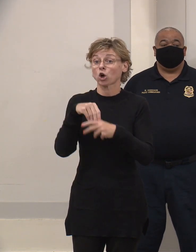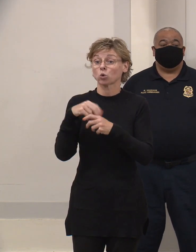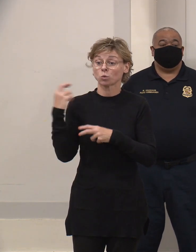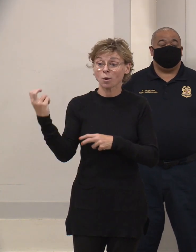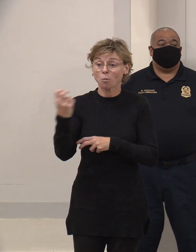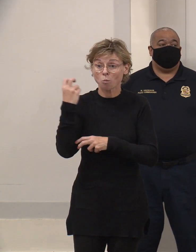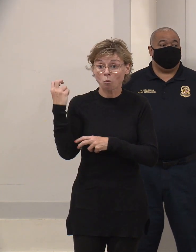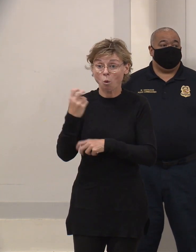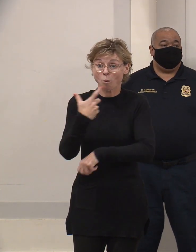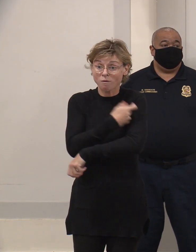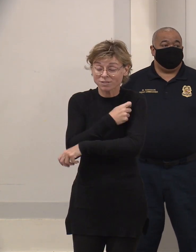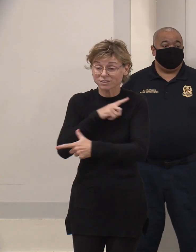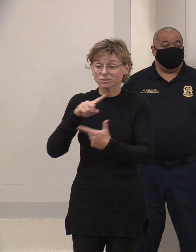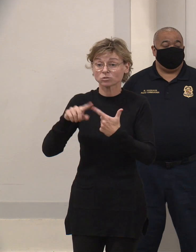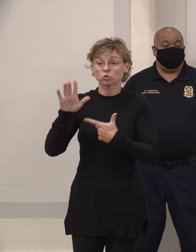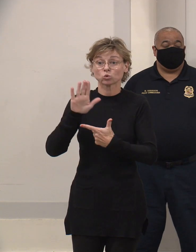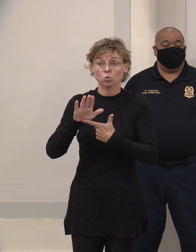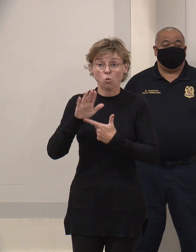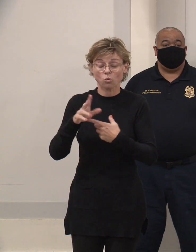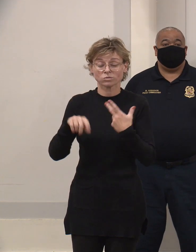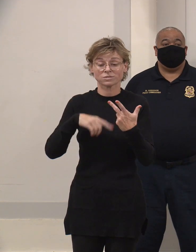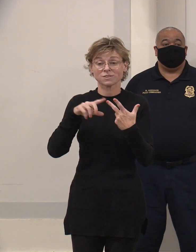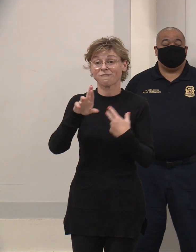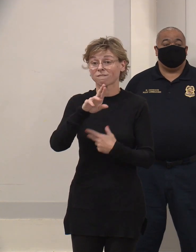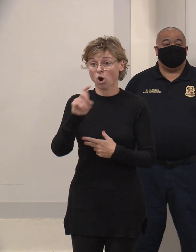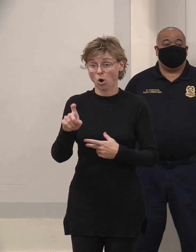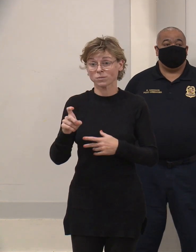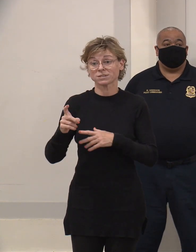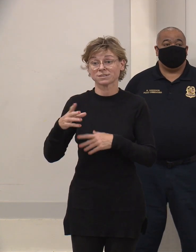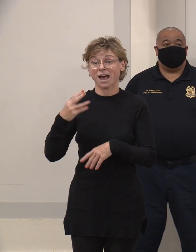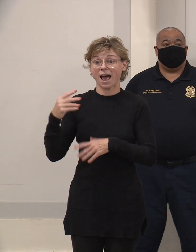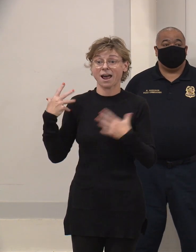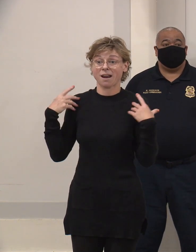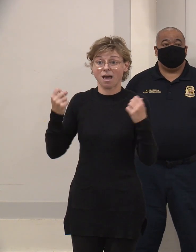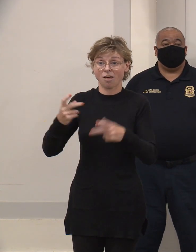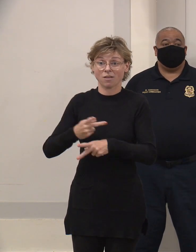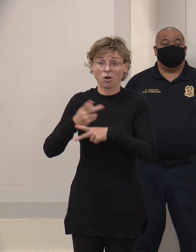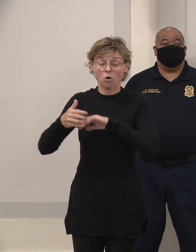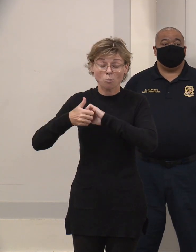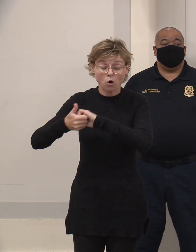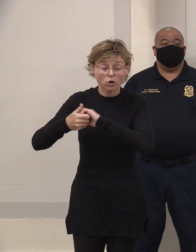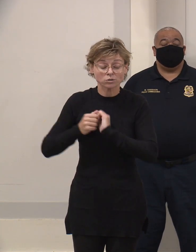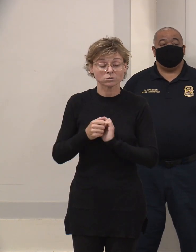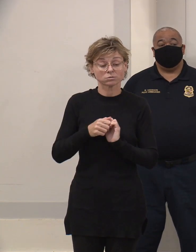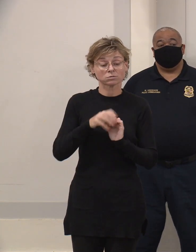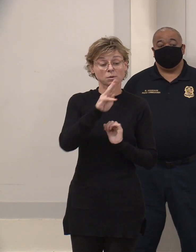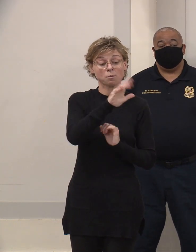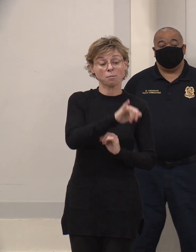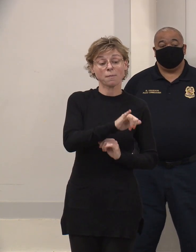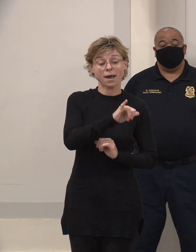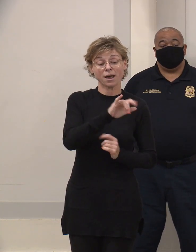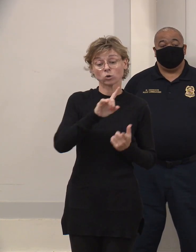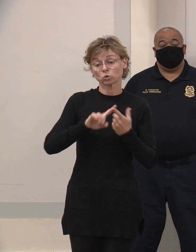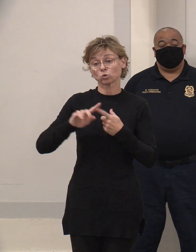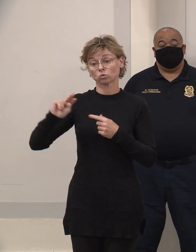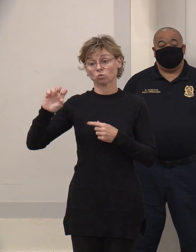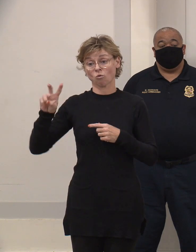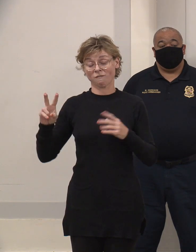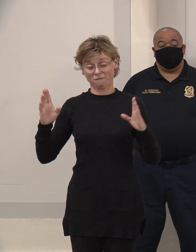at schools, through pharmacies, and through our healthcare partners. From May 14th to November 2nd, the health department worked with